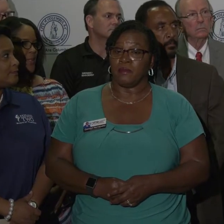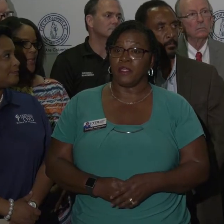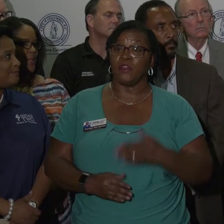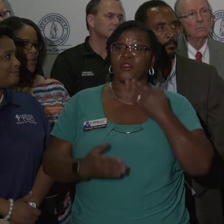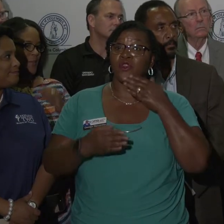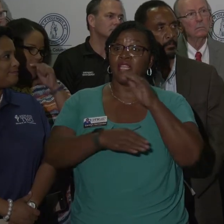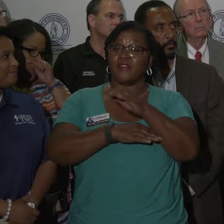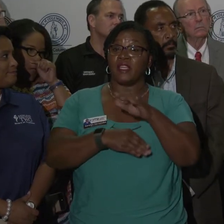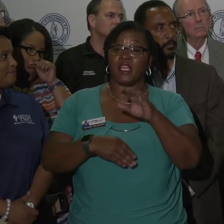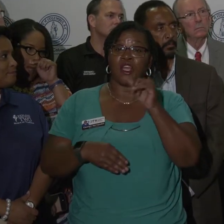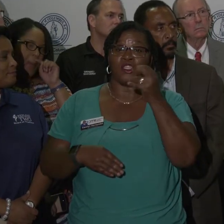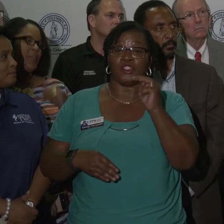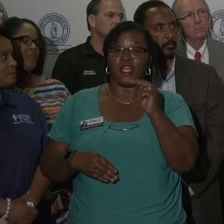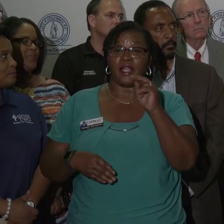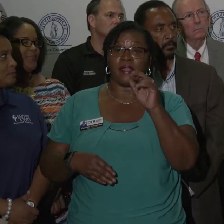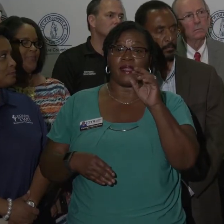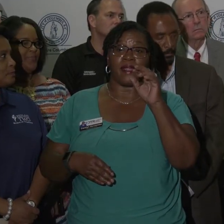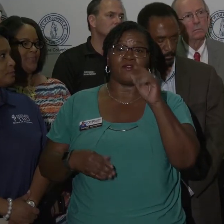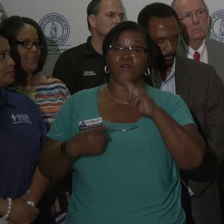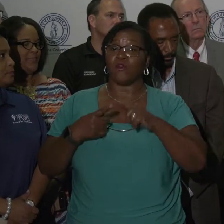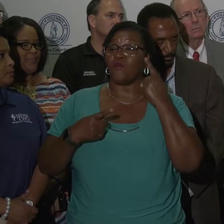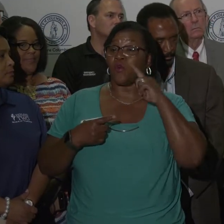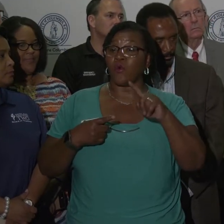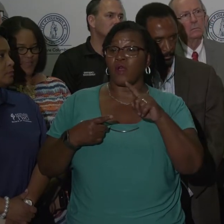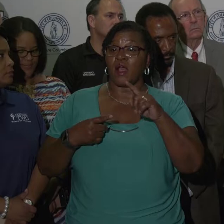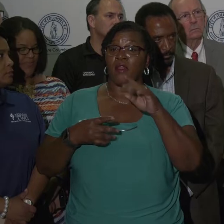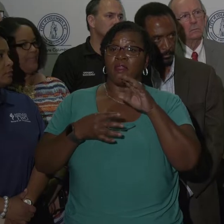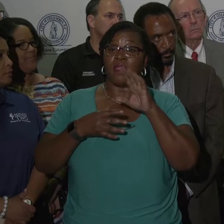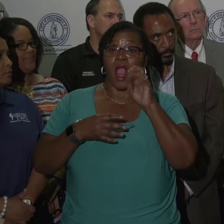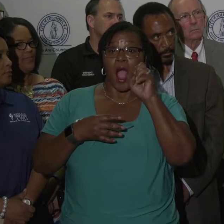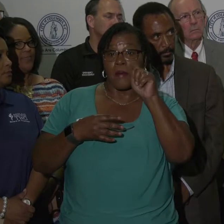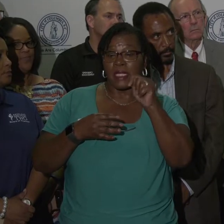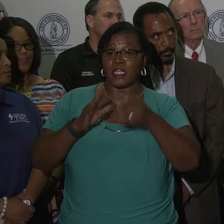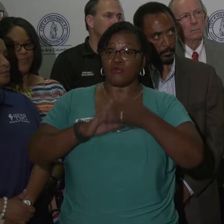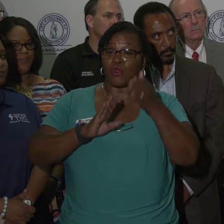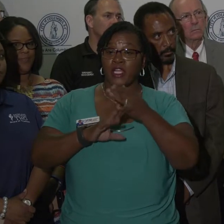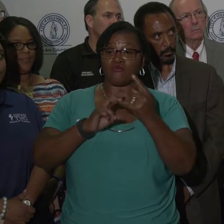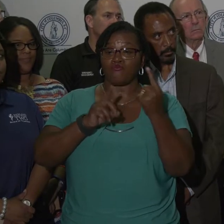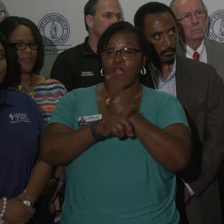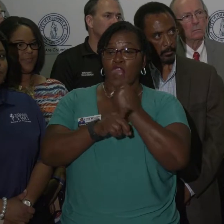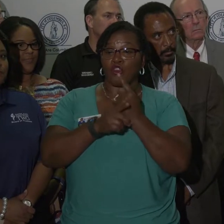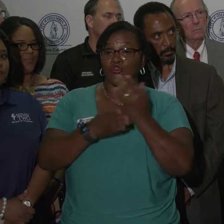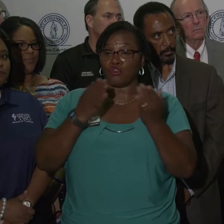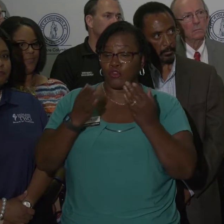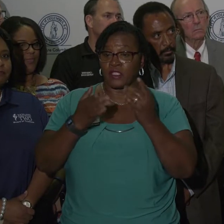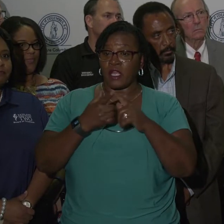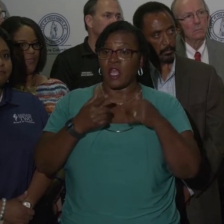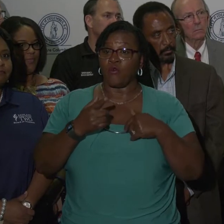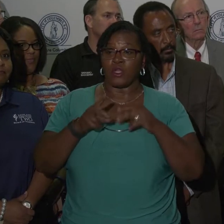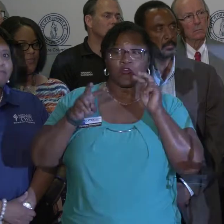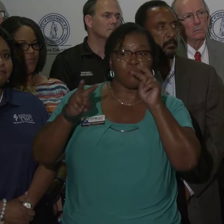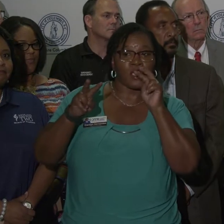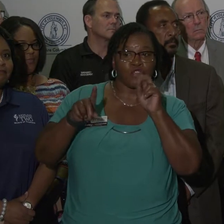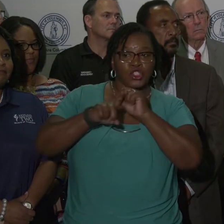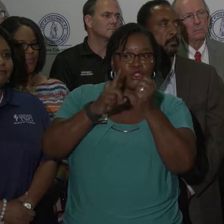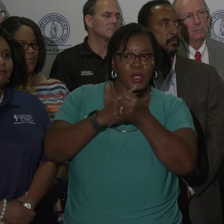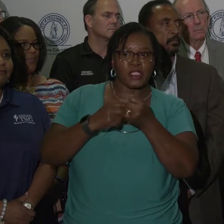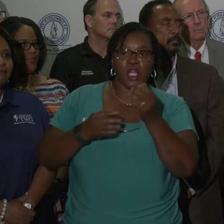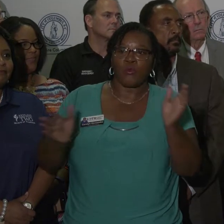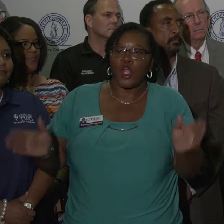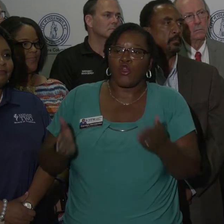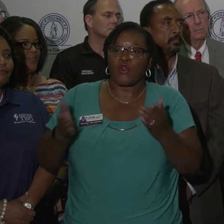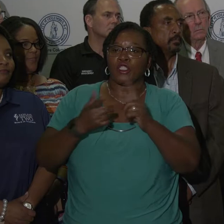Good evening, John Ando from the comment. For the present time, the comment is running regular service. We are monitoring conditions. We do encourage